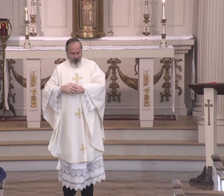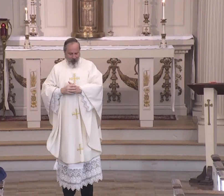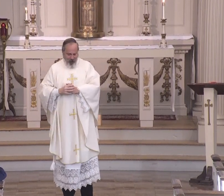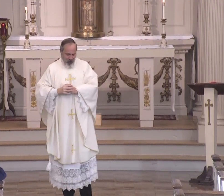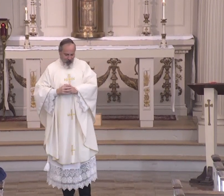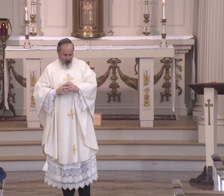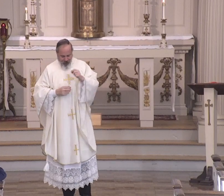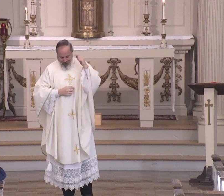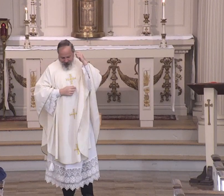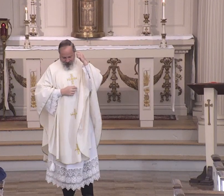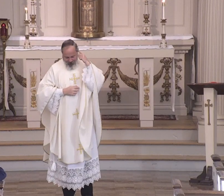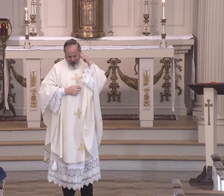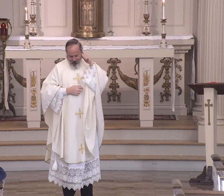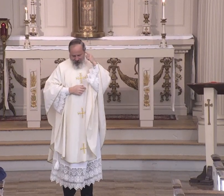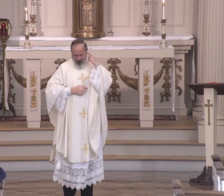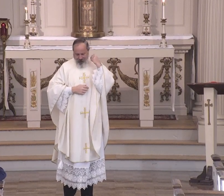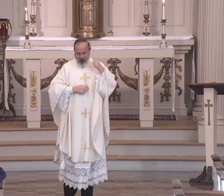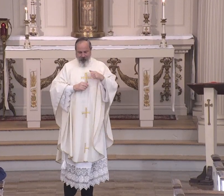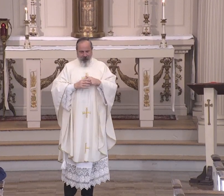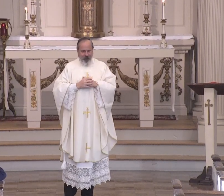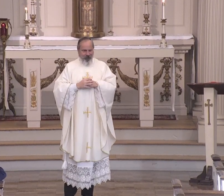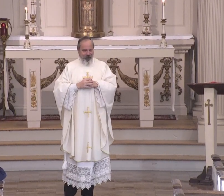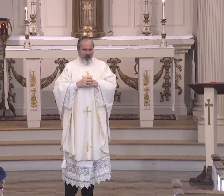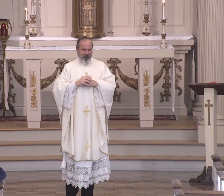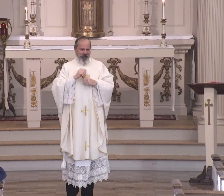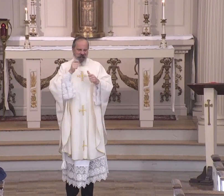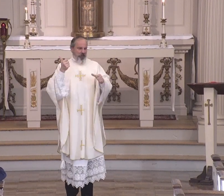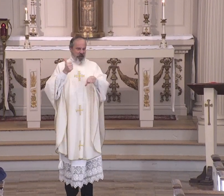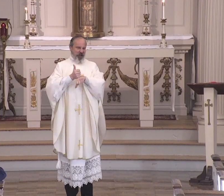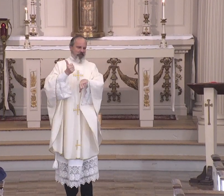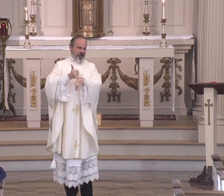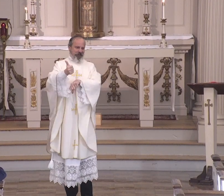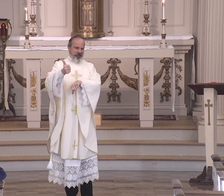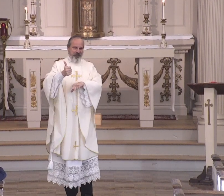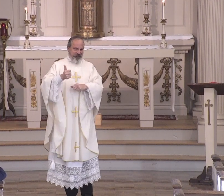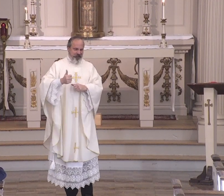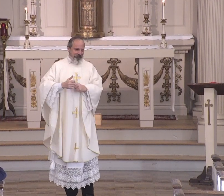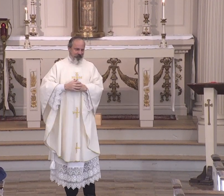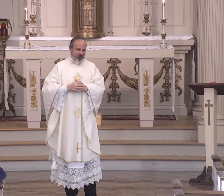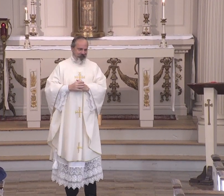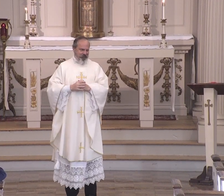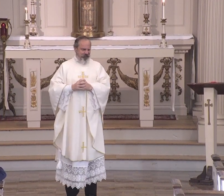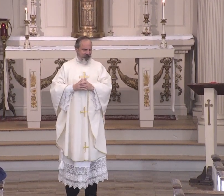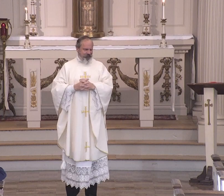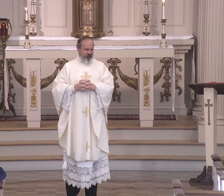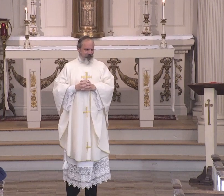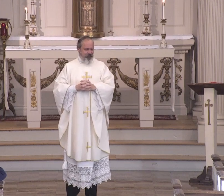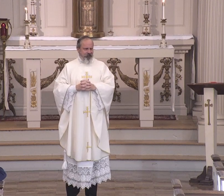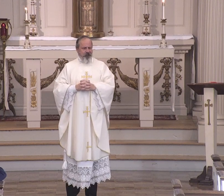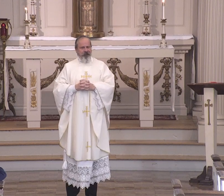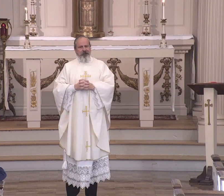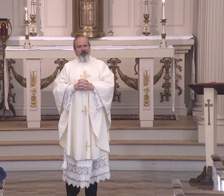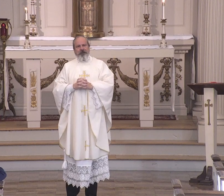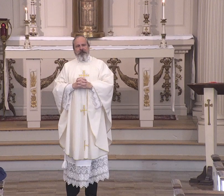And really, he's stupid. It's not going to work. He's not a threat to us.